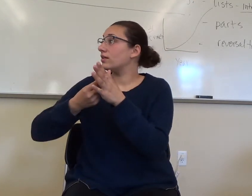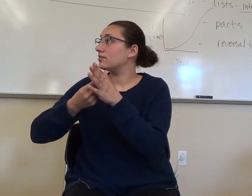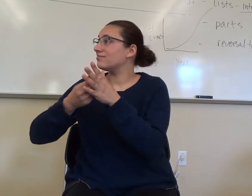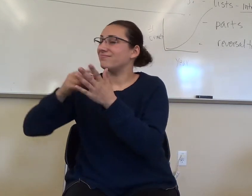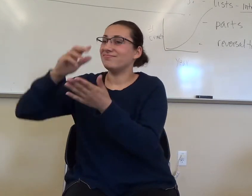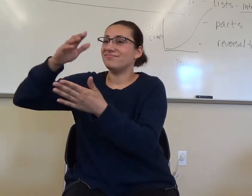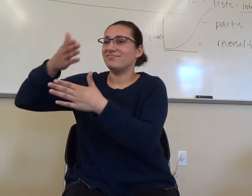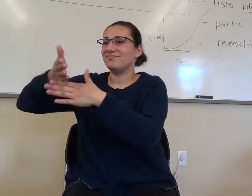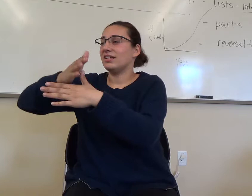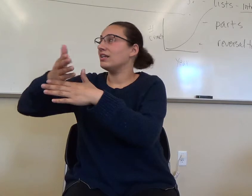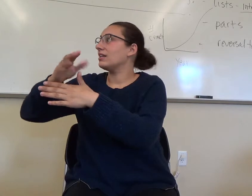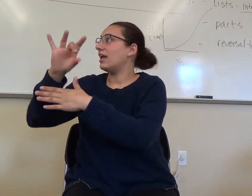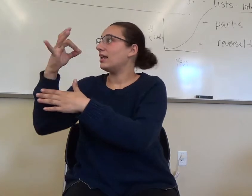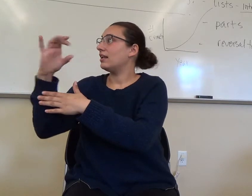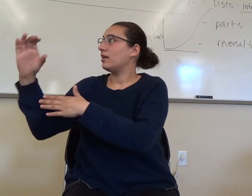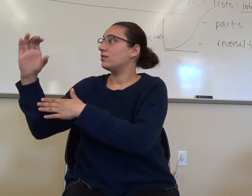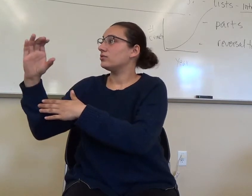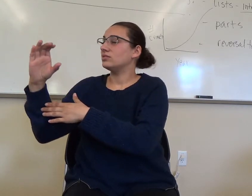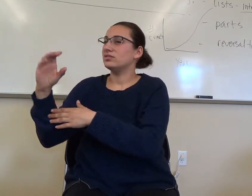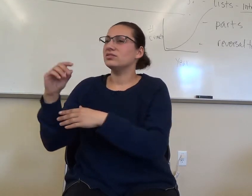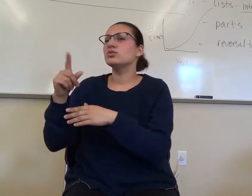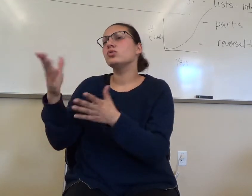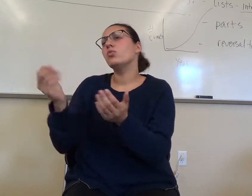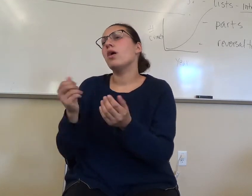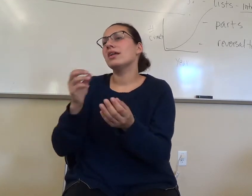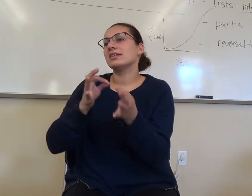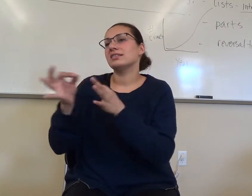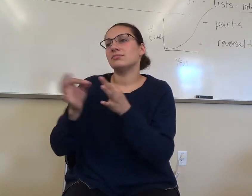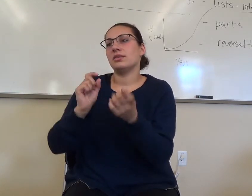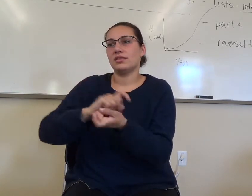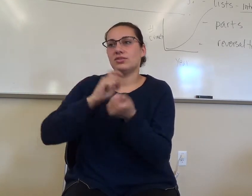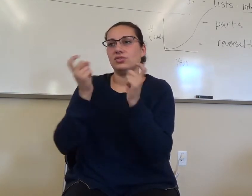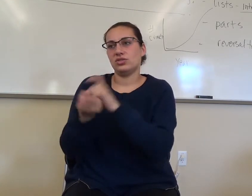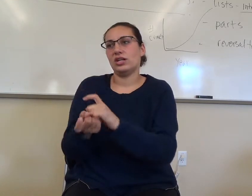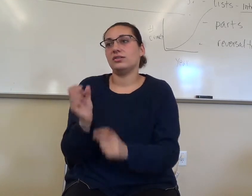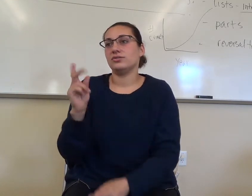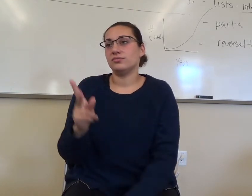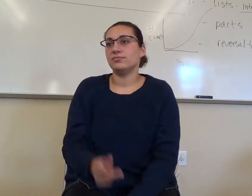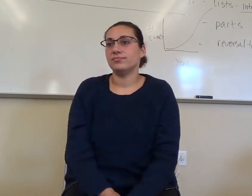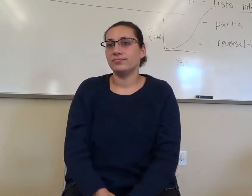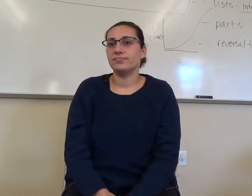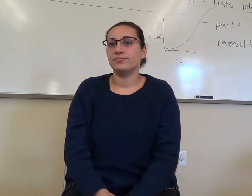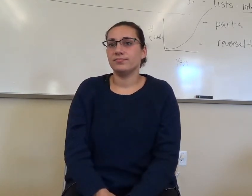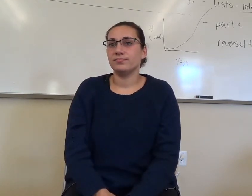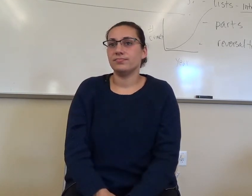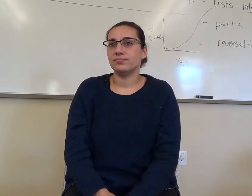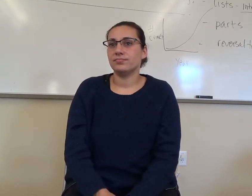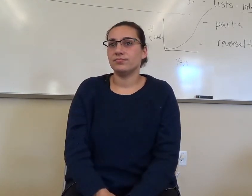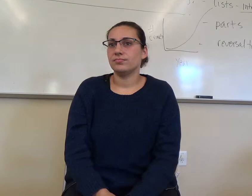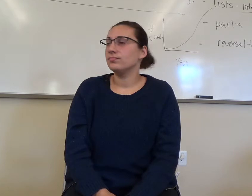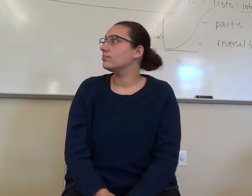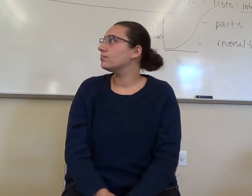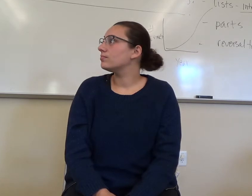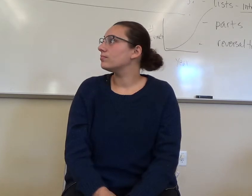to say what it is, the changes in America, okay? But you don't need to get into all that detail